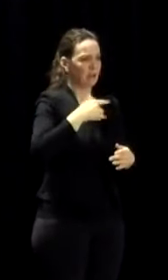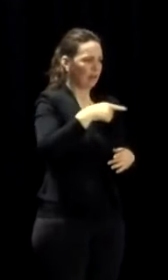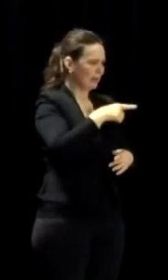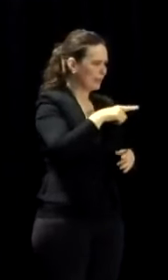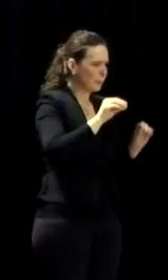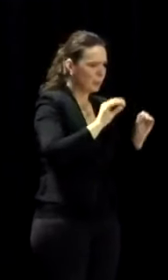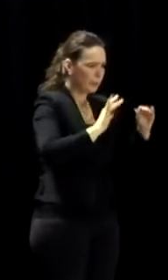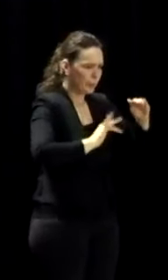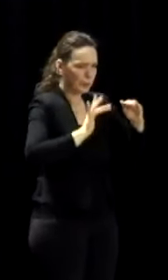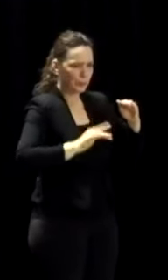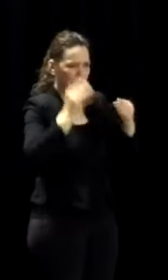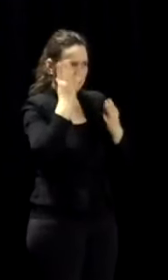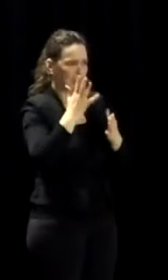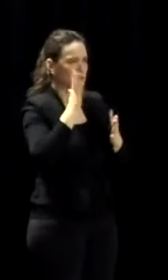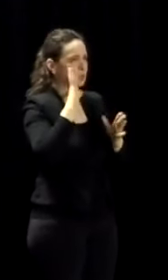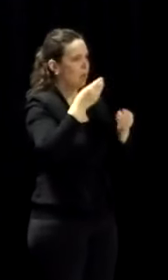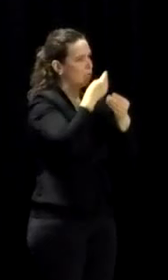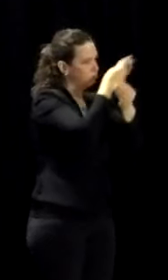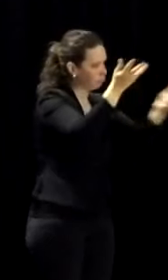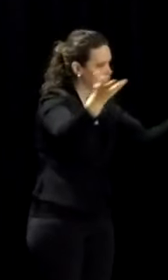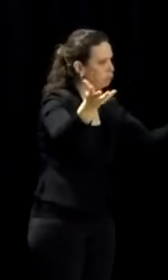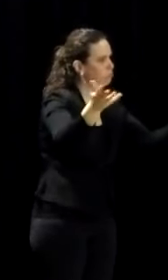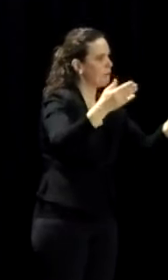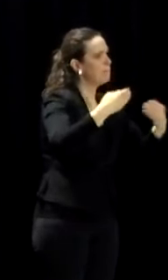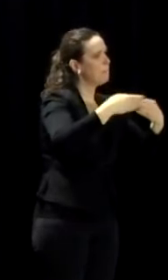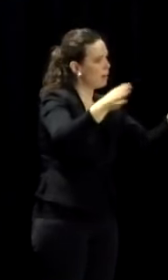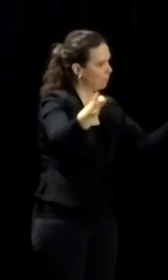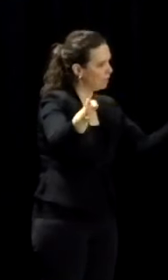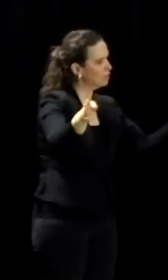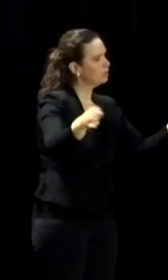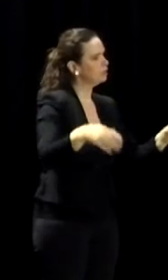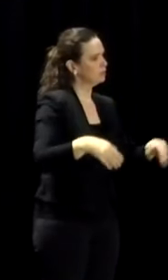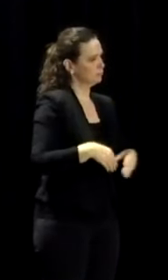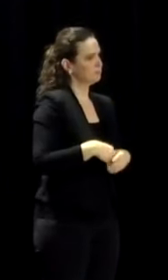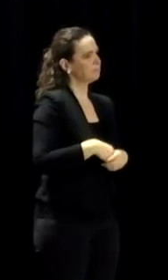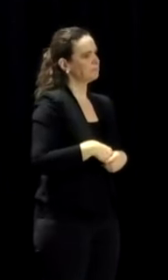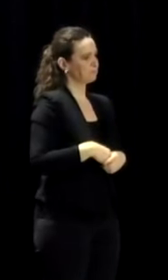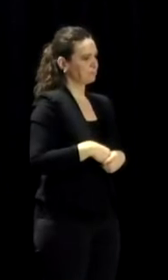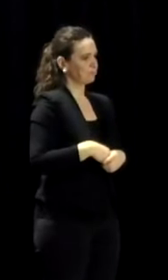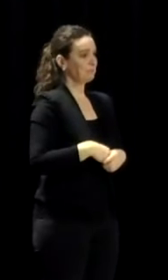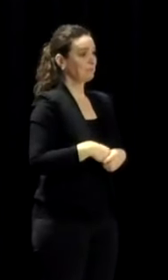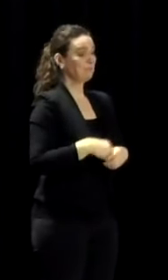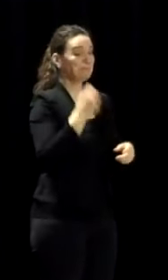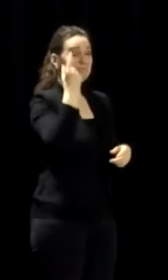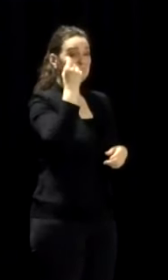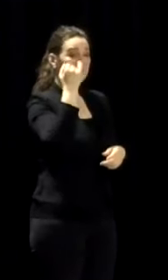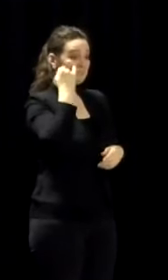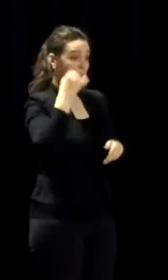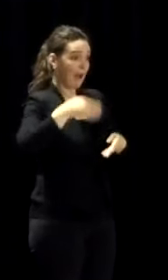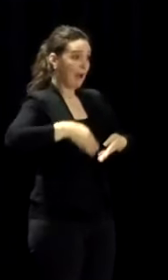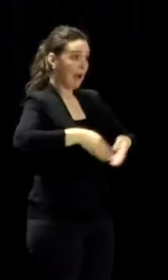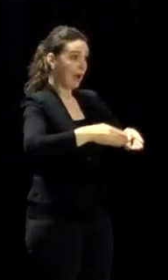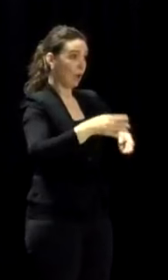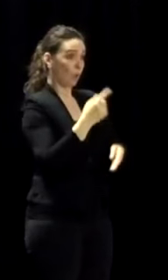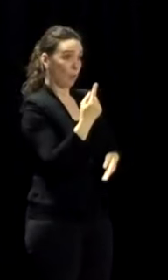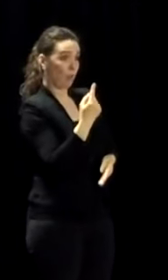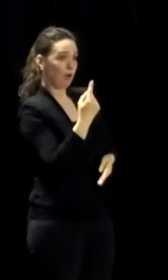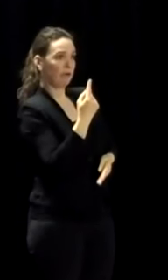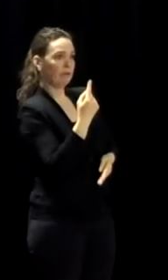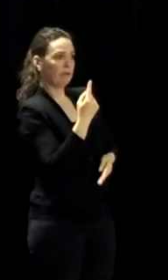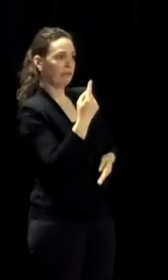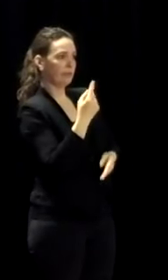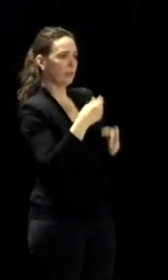or whatnot, please contact us. You would hear from that. So I don't know that that's